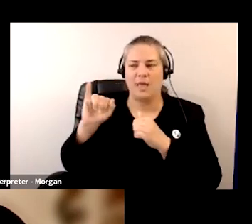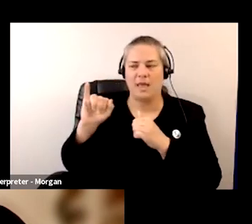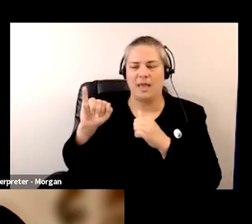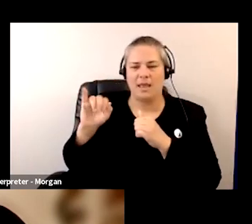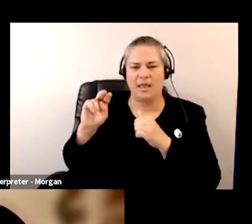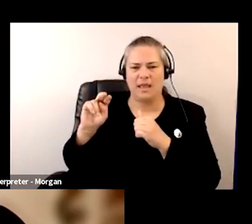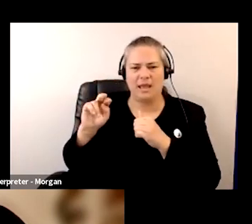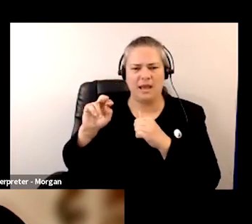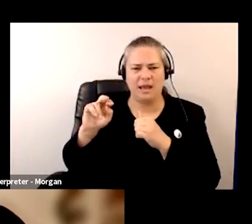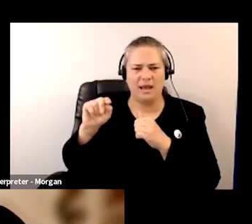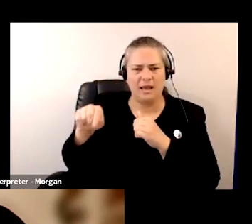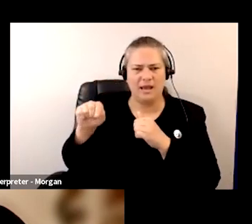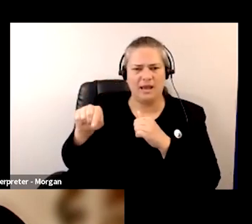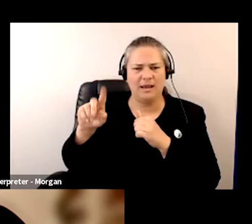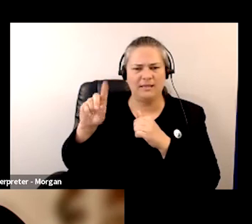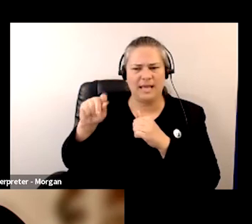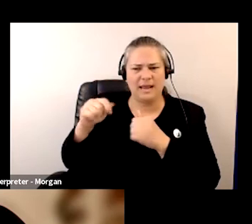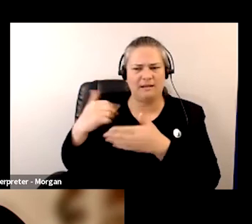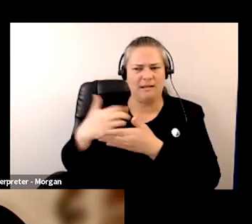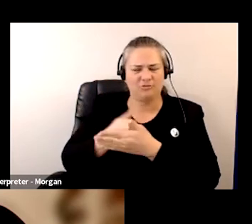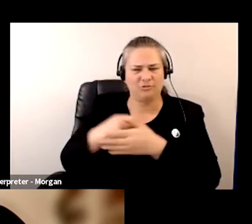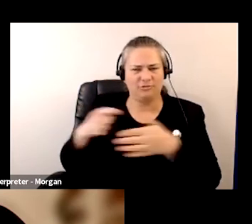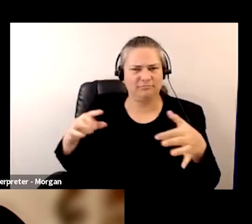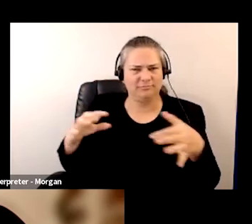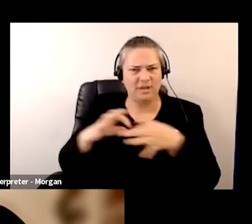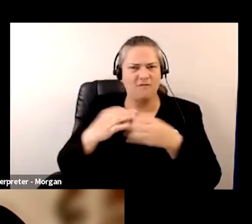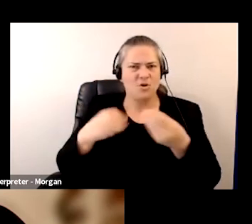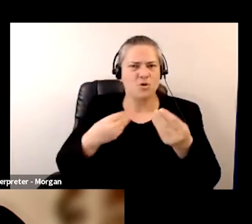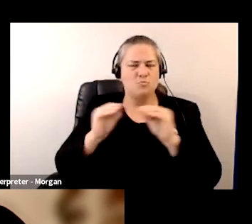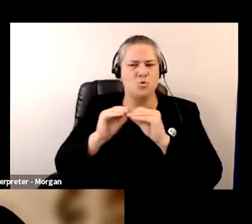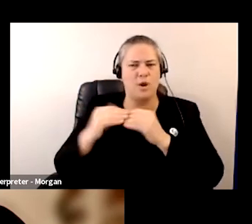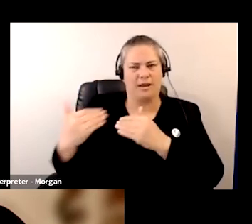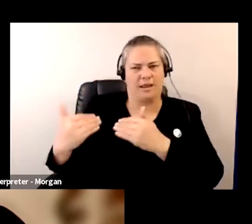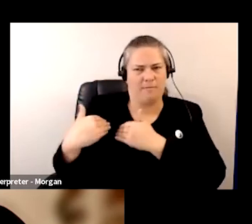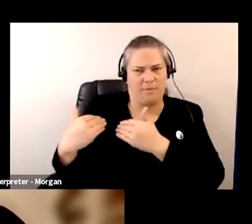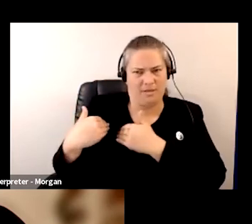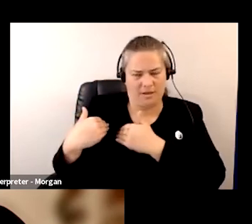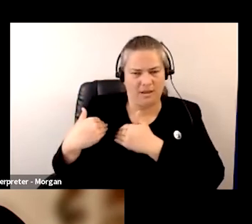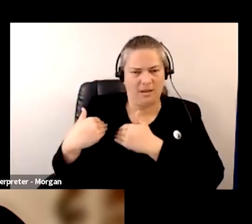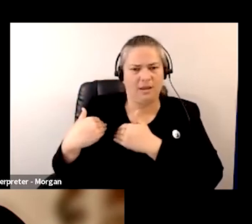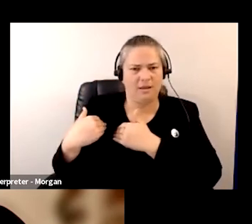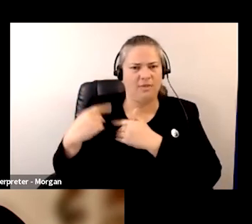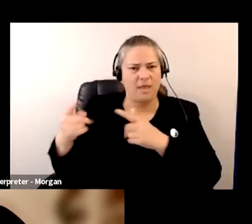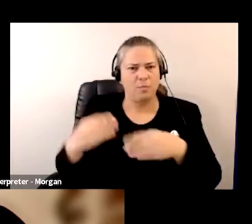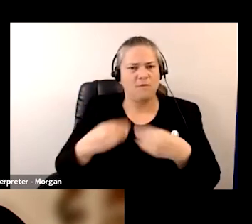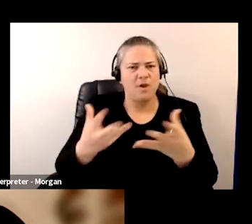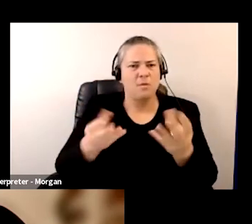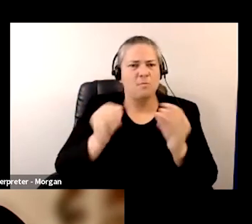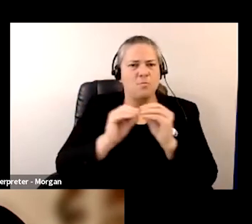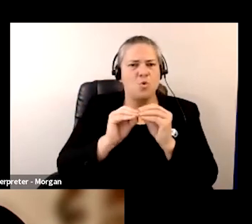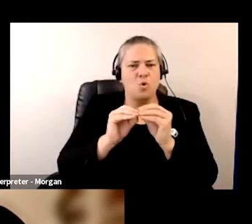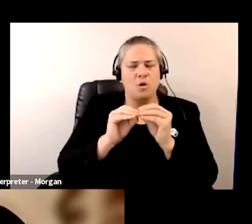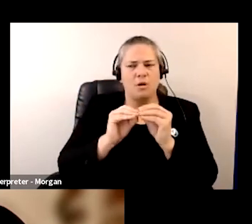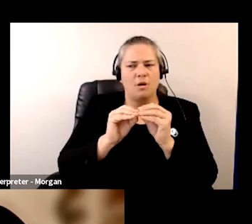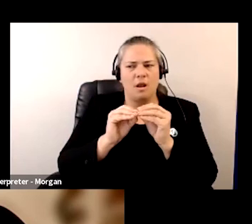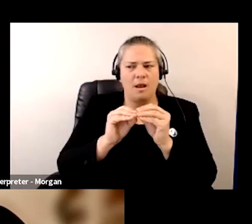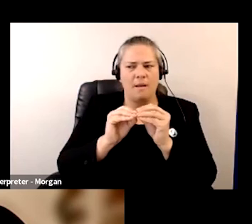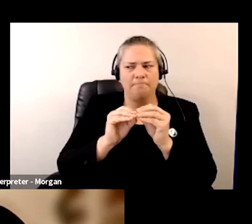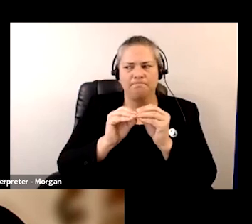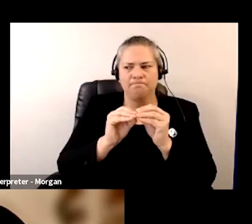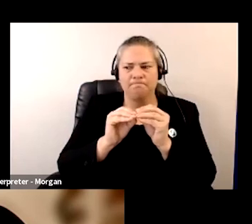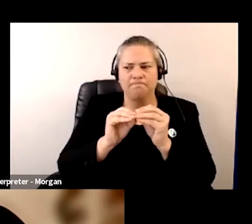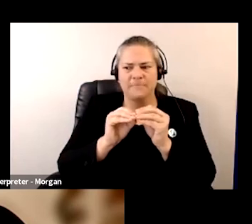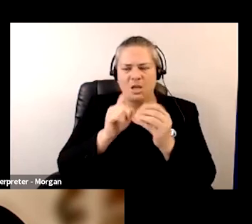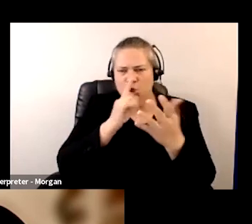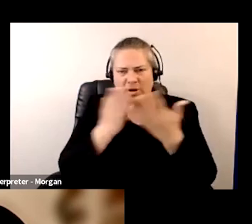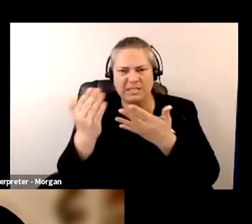we're seeing greater kind of accountability on researchers to provide the types of transparency for this that could be